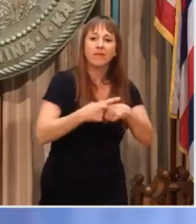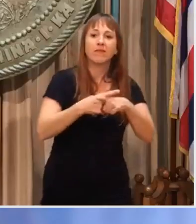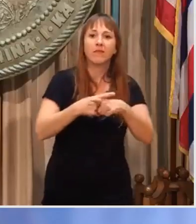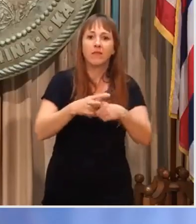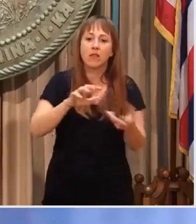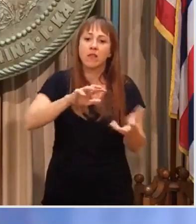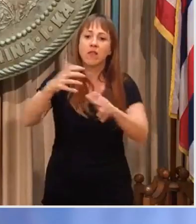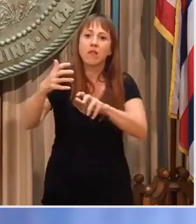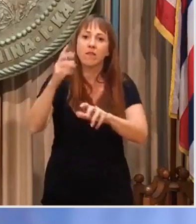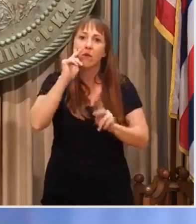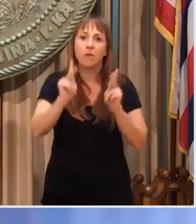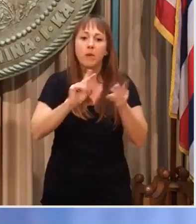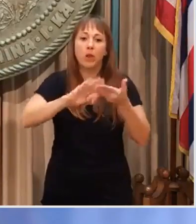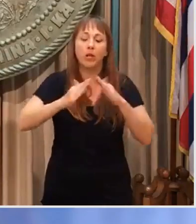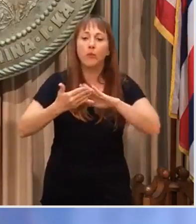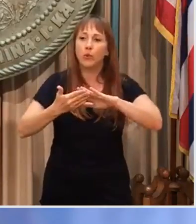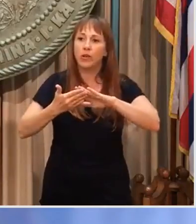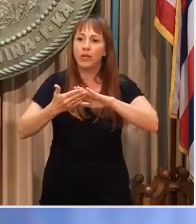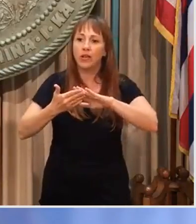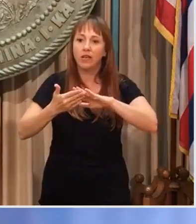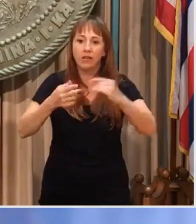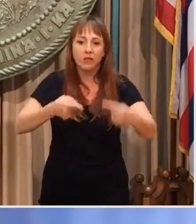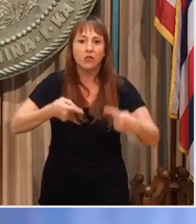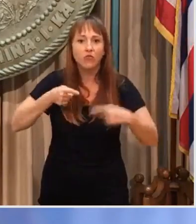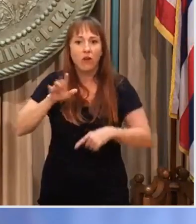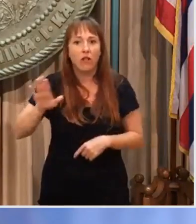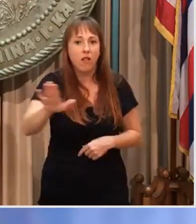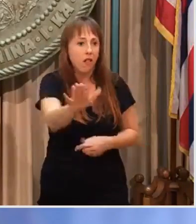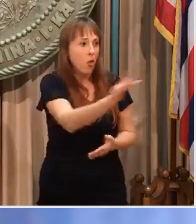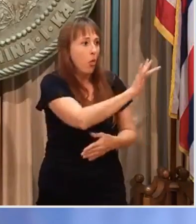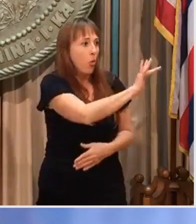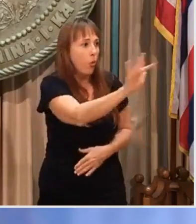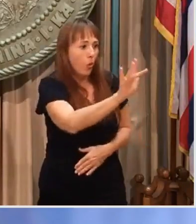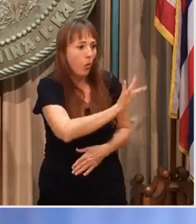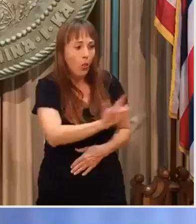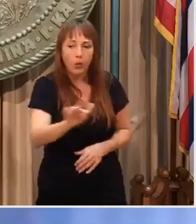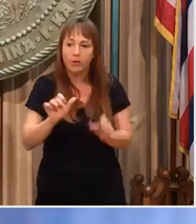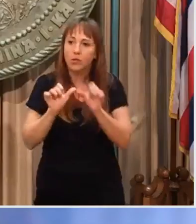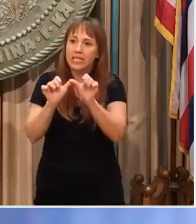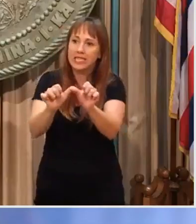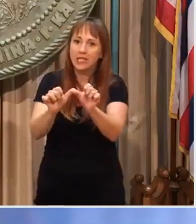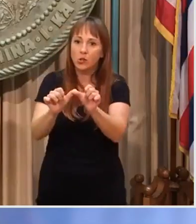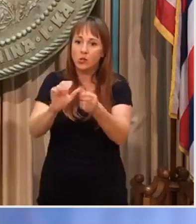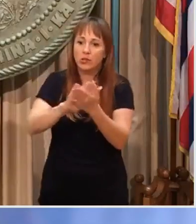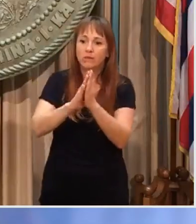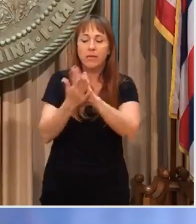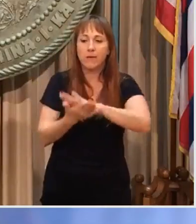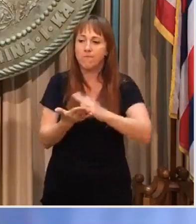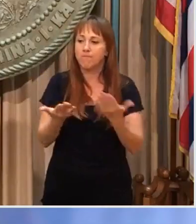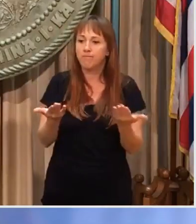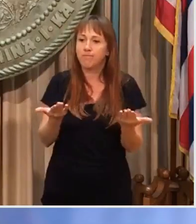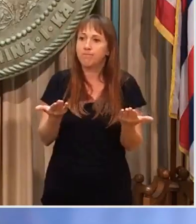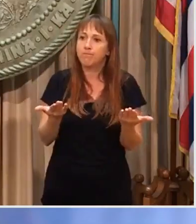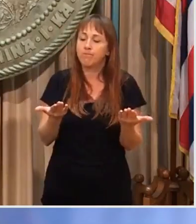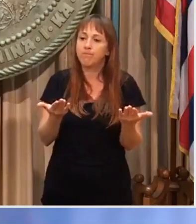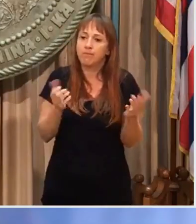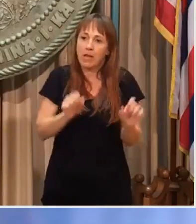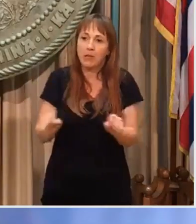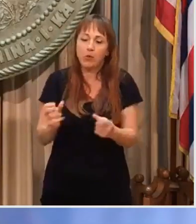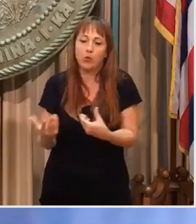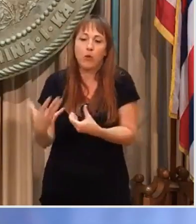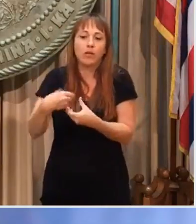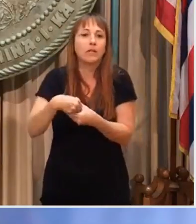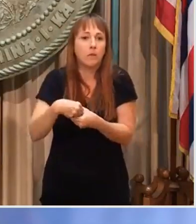difficult for others in our community to continue to be able